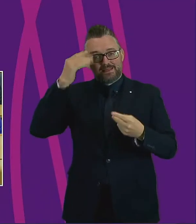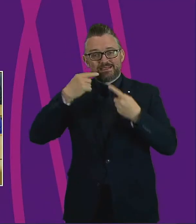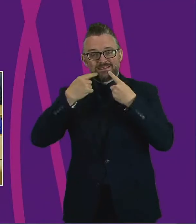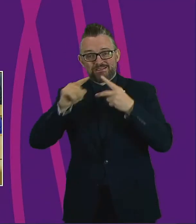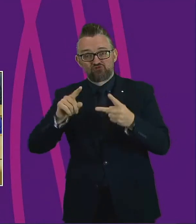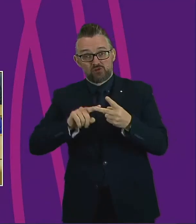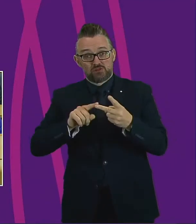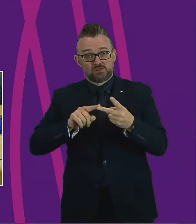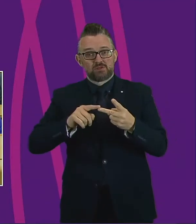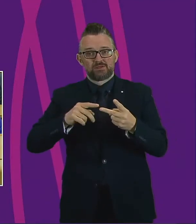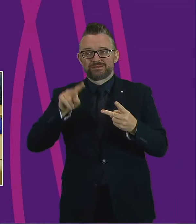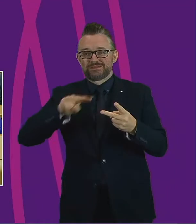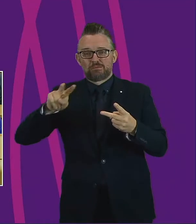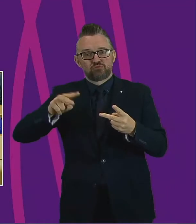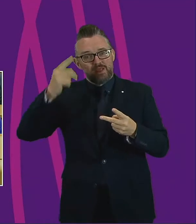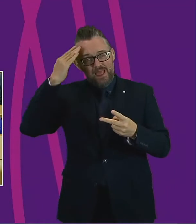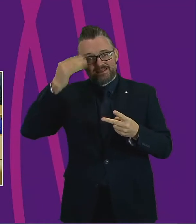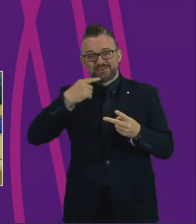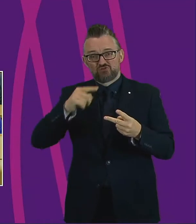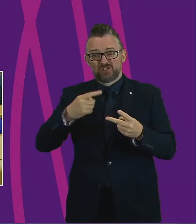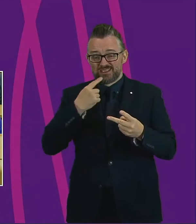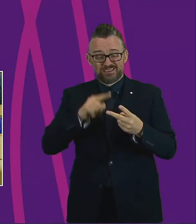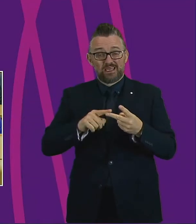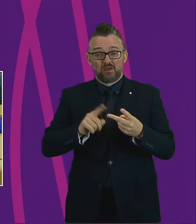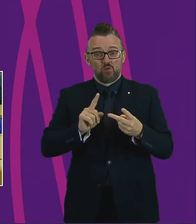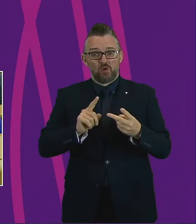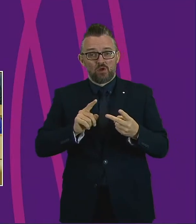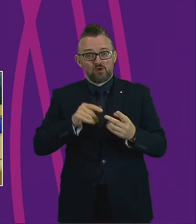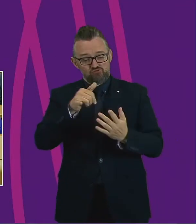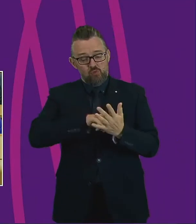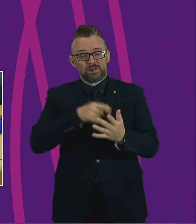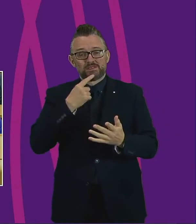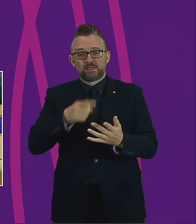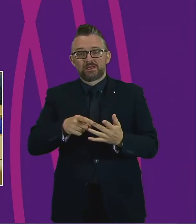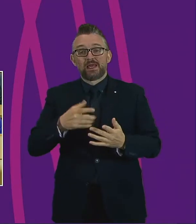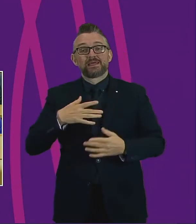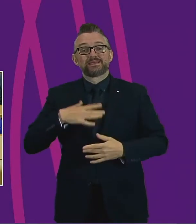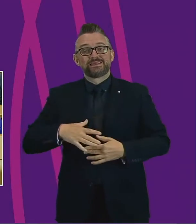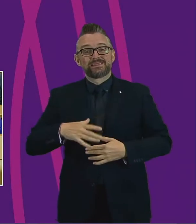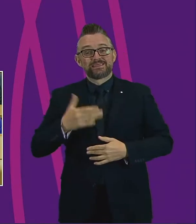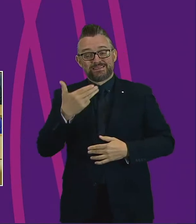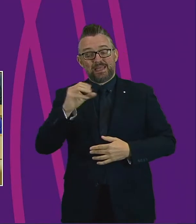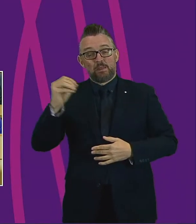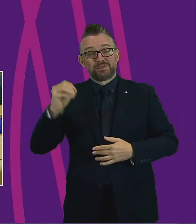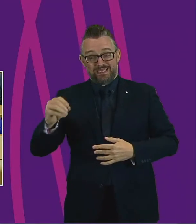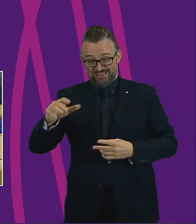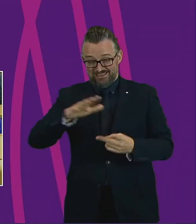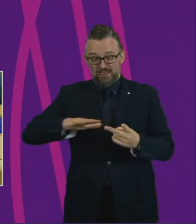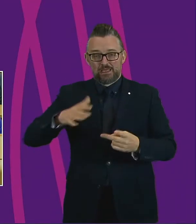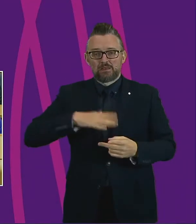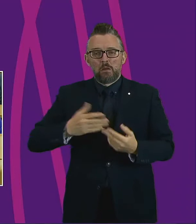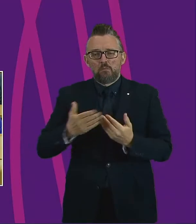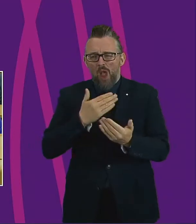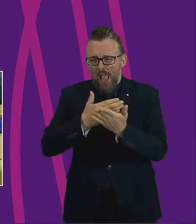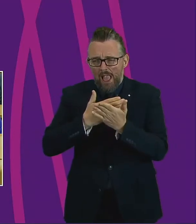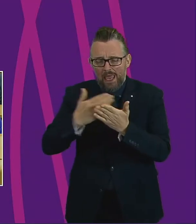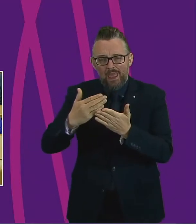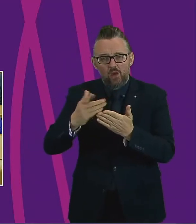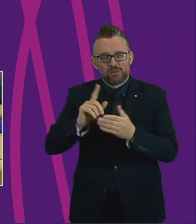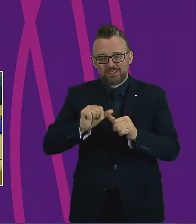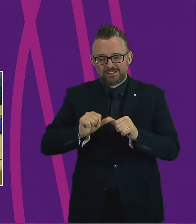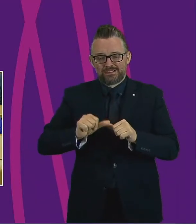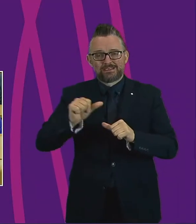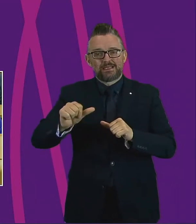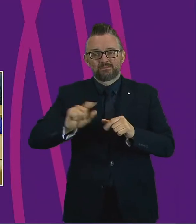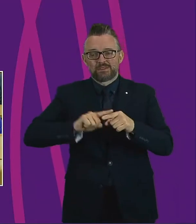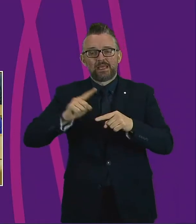just last week found that over 90% needed, and I quote, "greater clarity over how the next academic